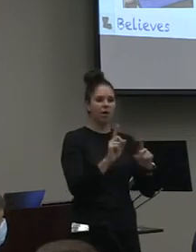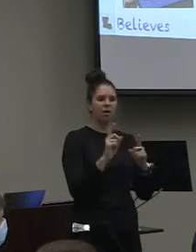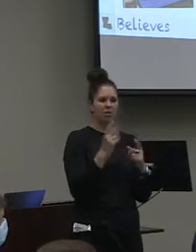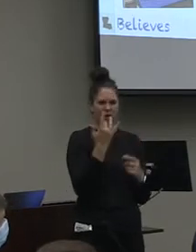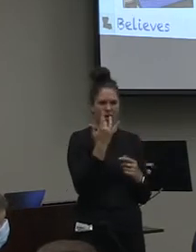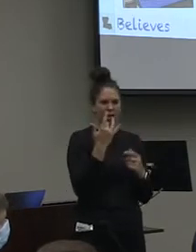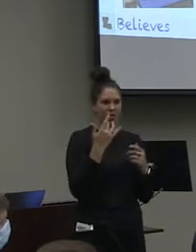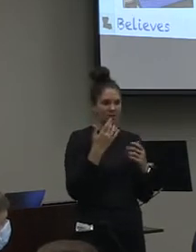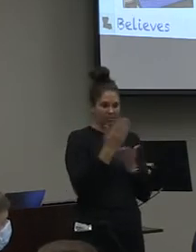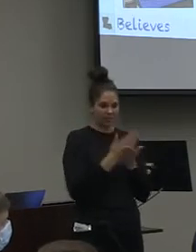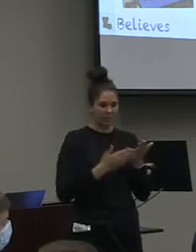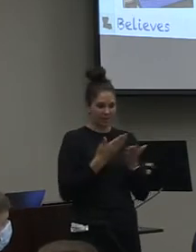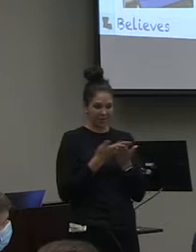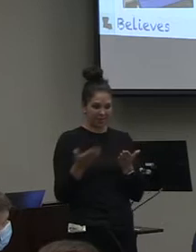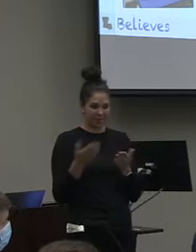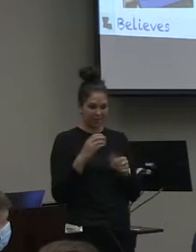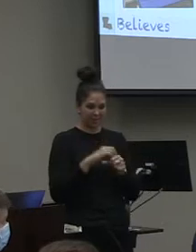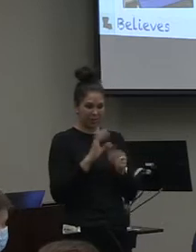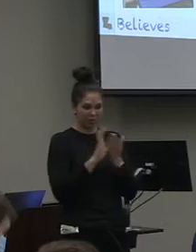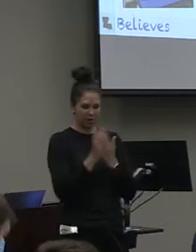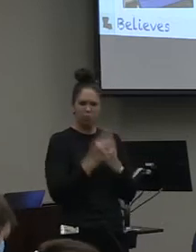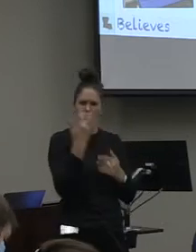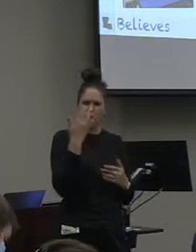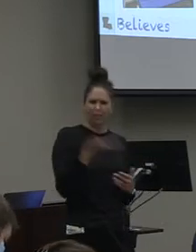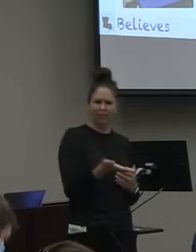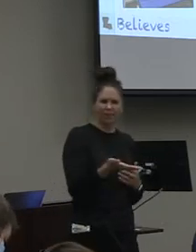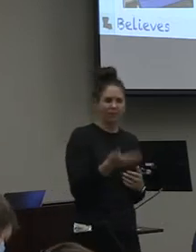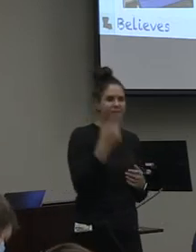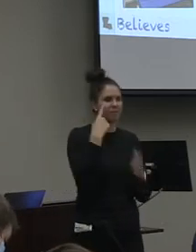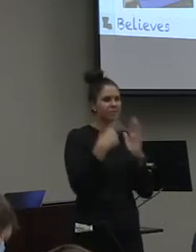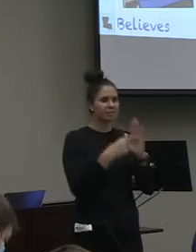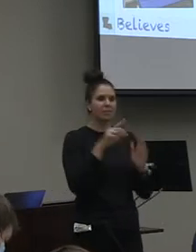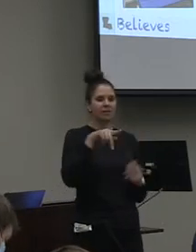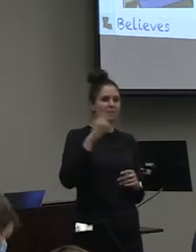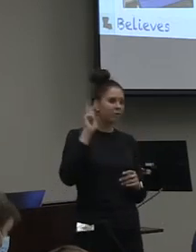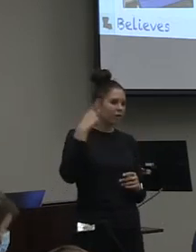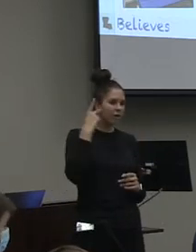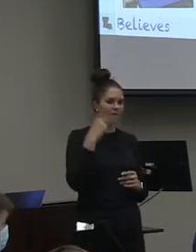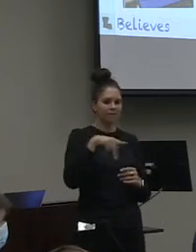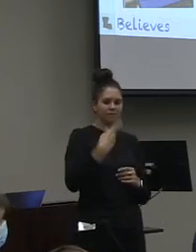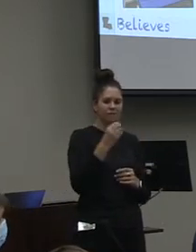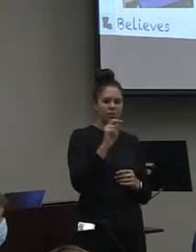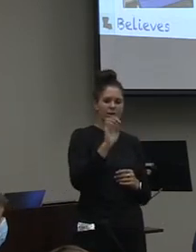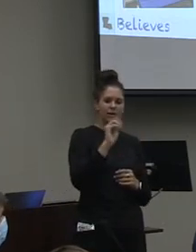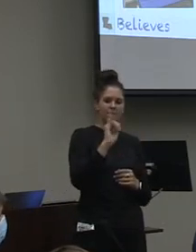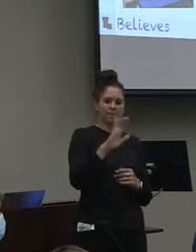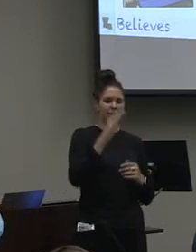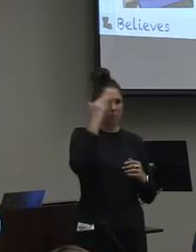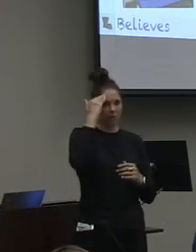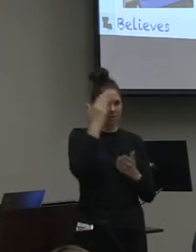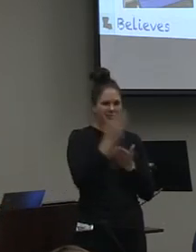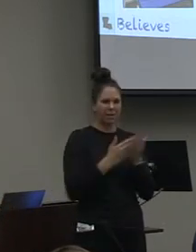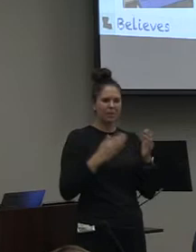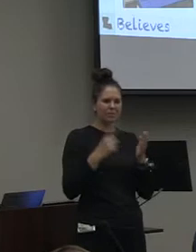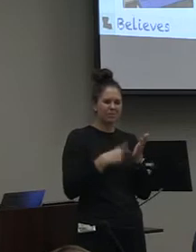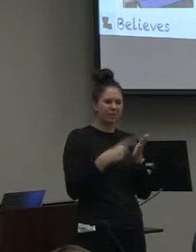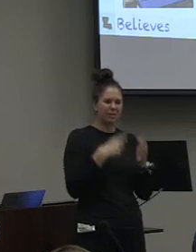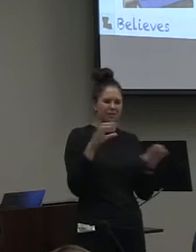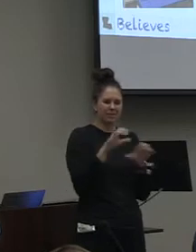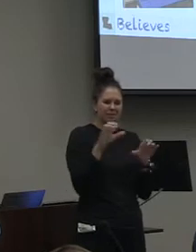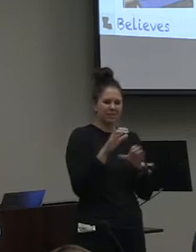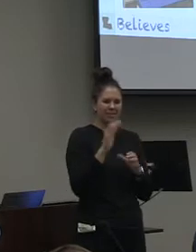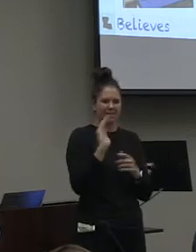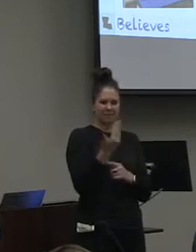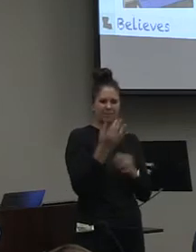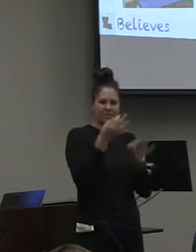that are in their curriculum there? So for example, phonemic awareness. Sometimes those activities may seem really simple,